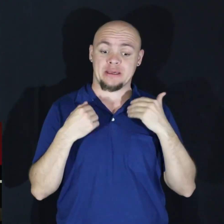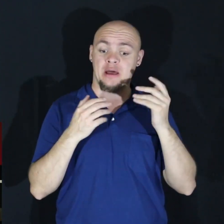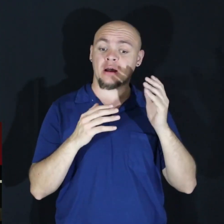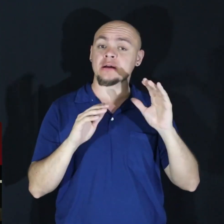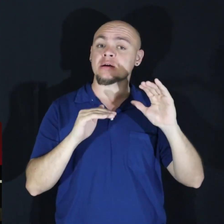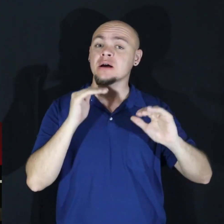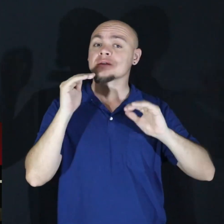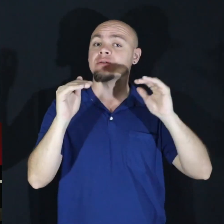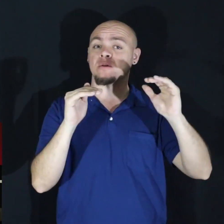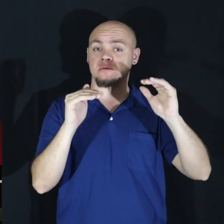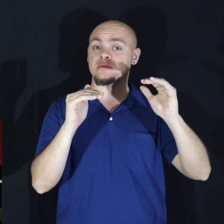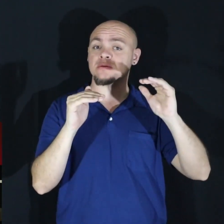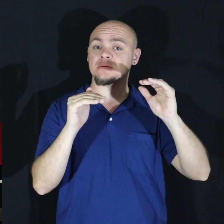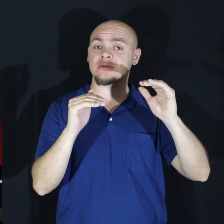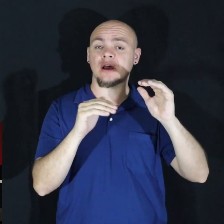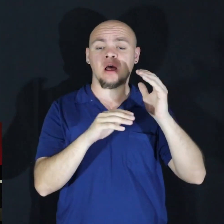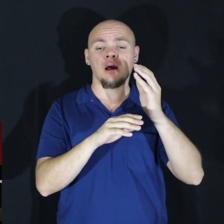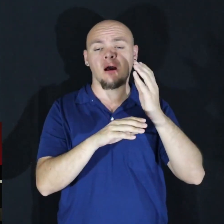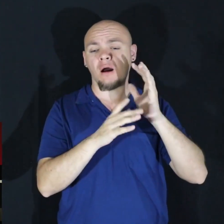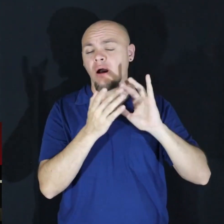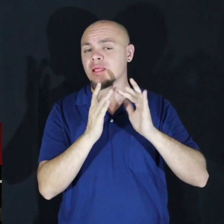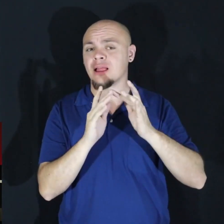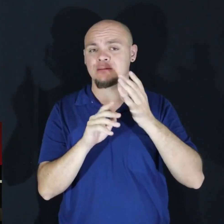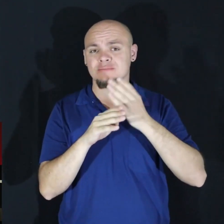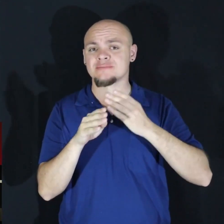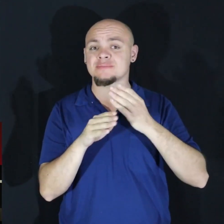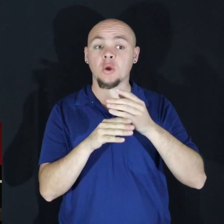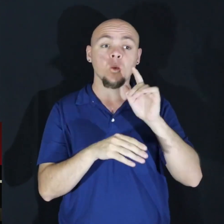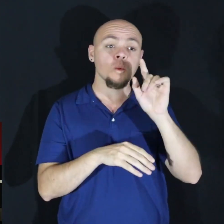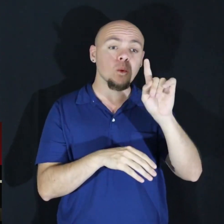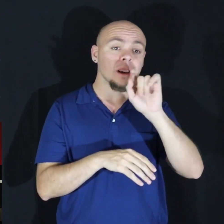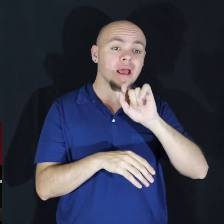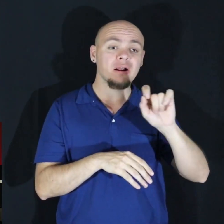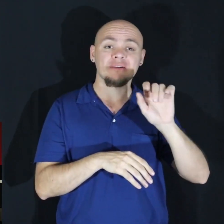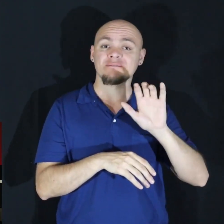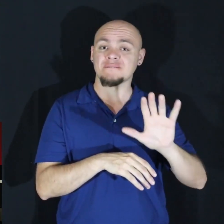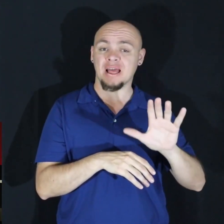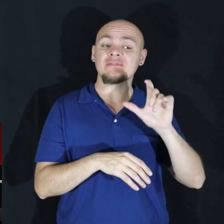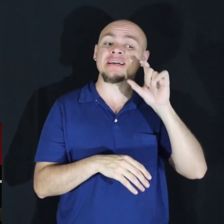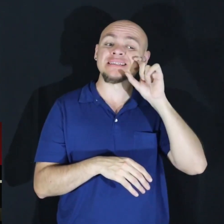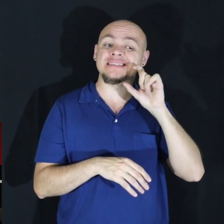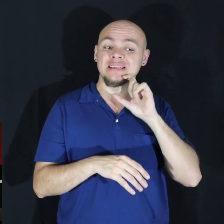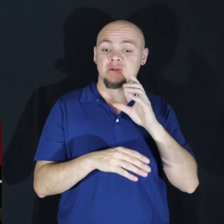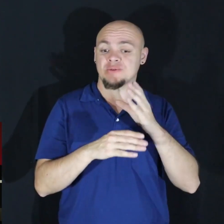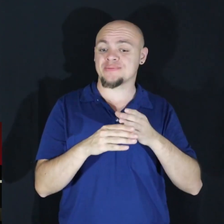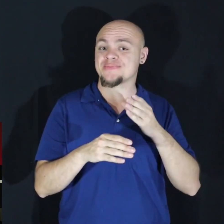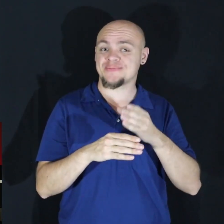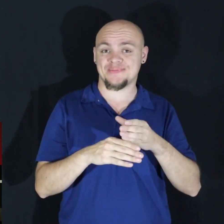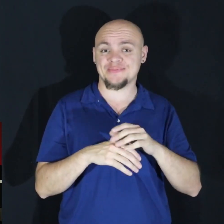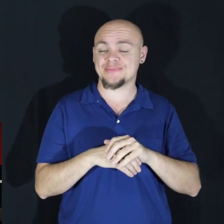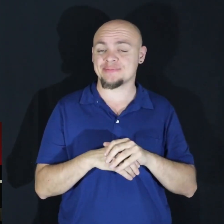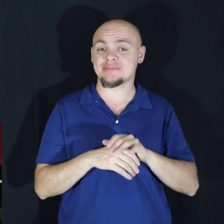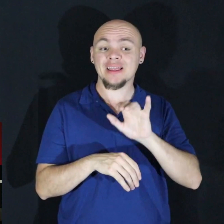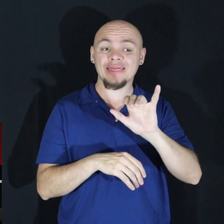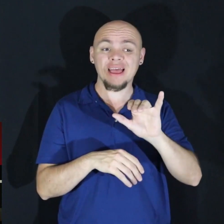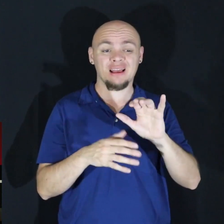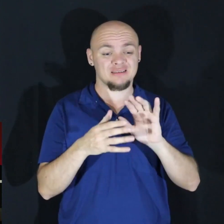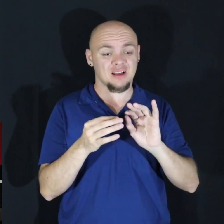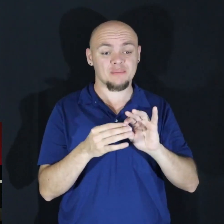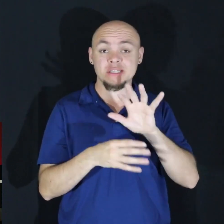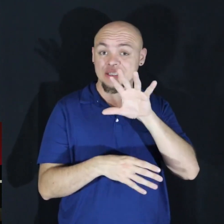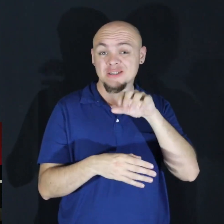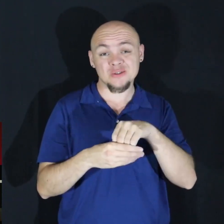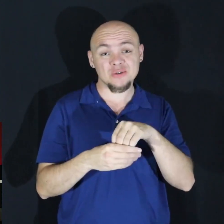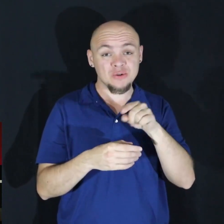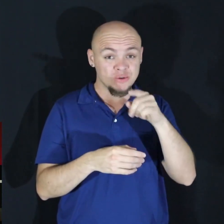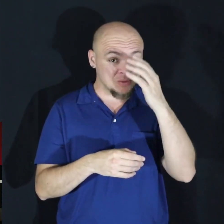1/5 of young women are sexually harassed online. And it's only getting worse. When you think about what those comments can include when